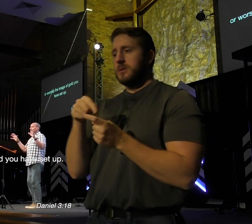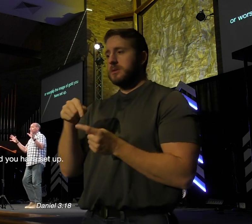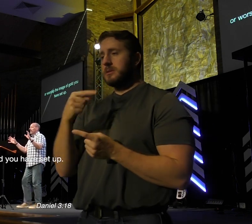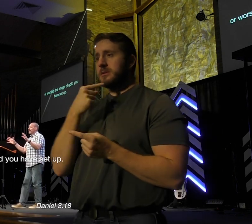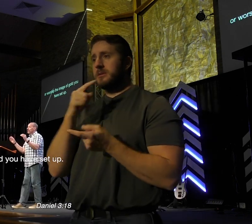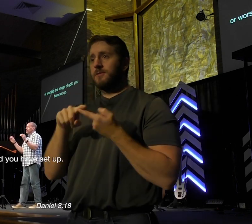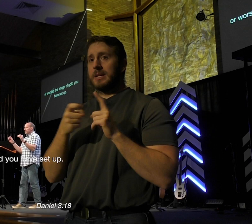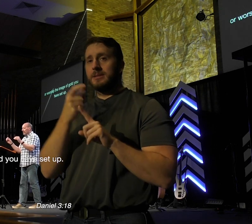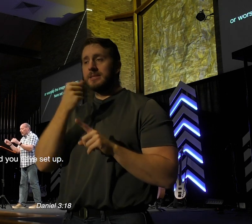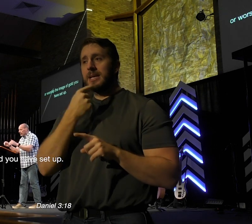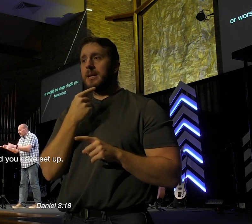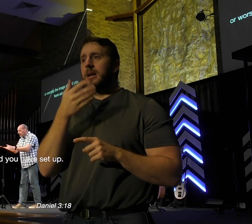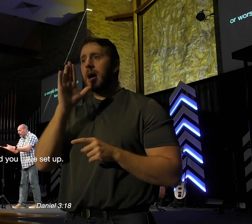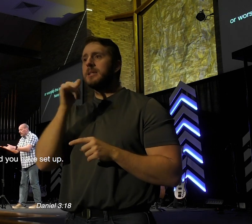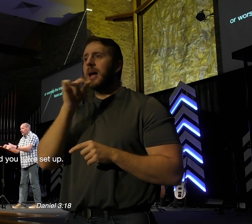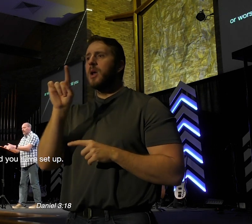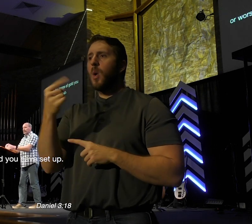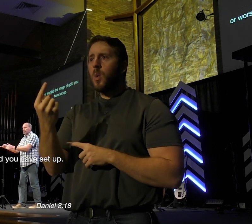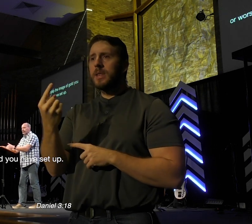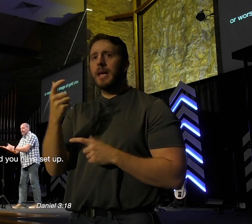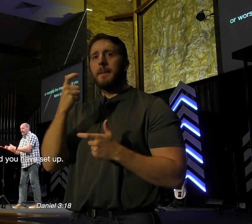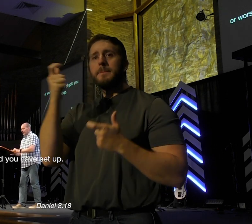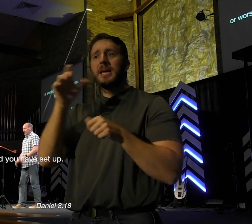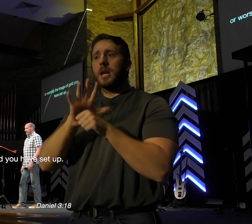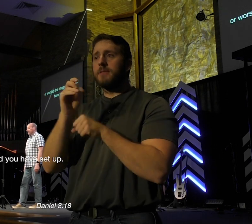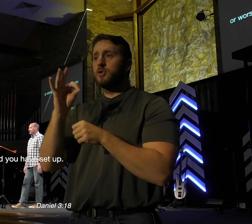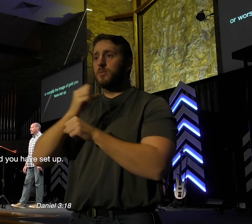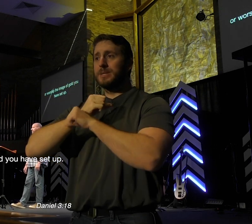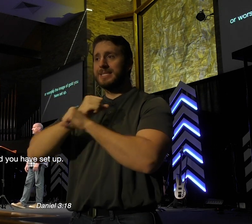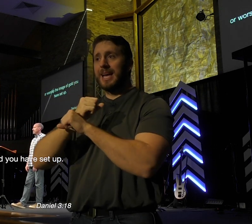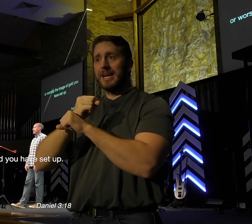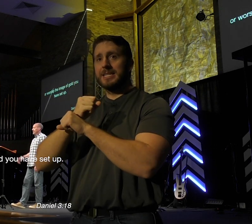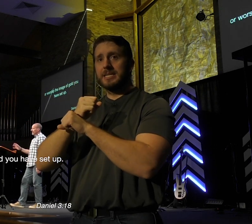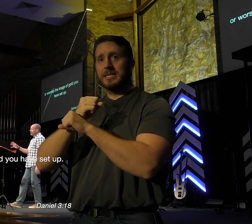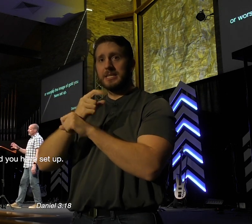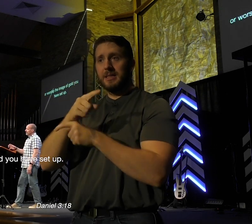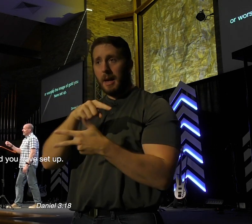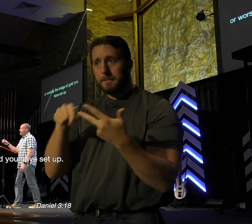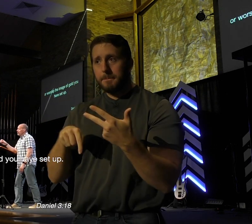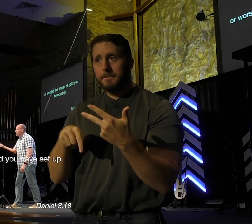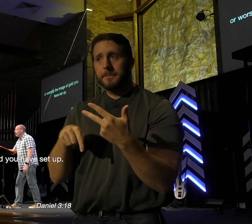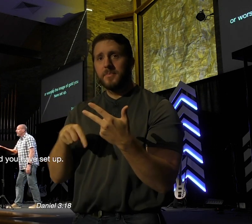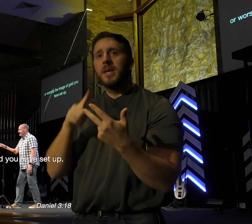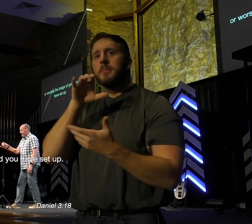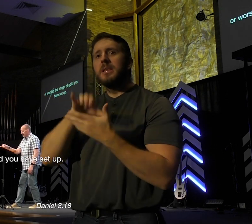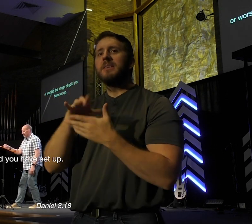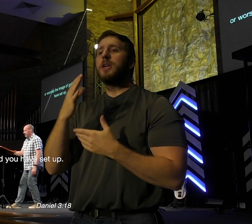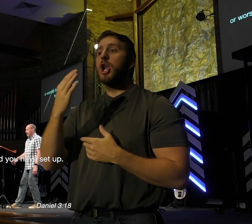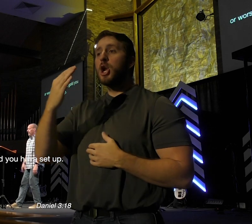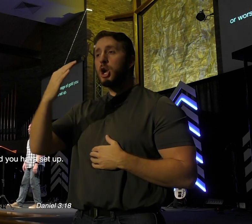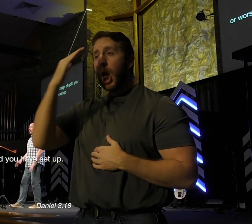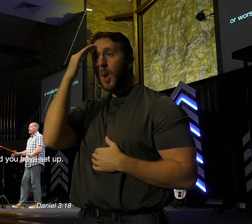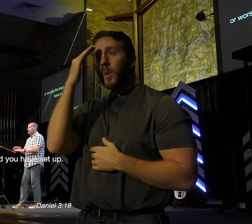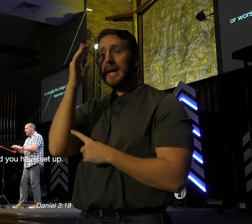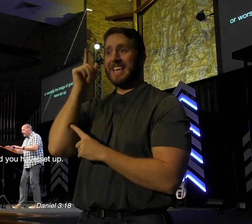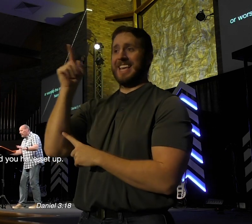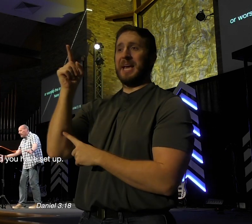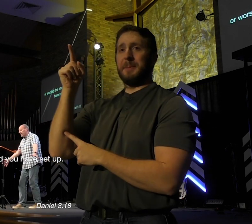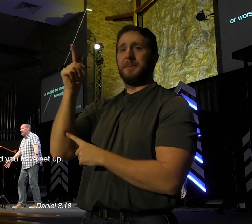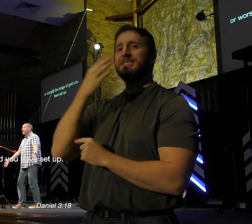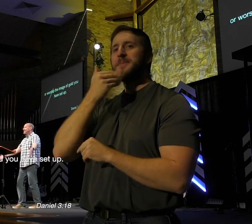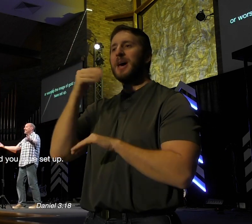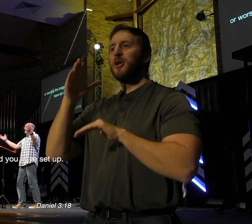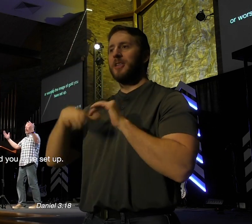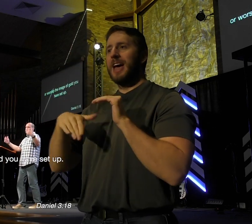they believed God was not only big enough to protect them, they believed that knowing him was better